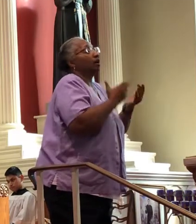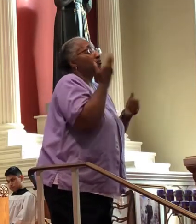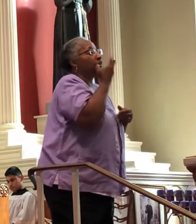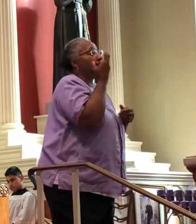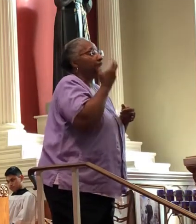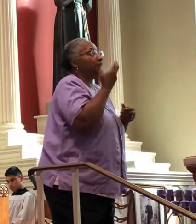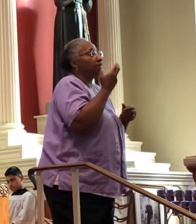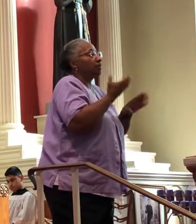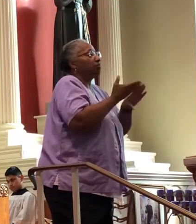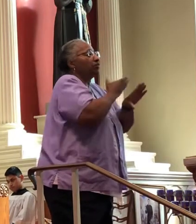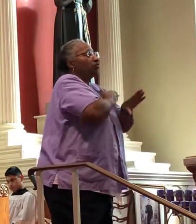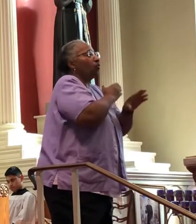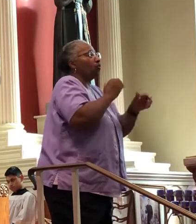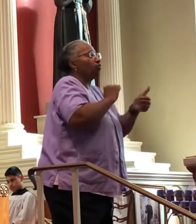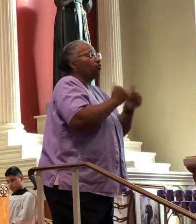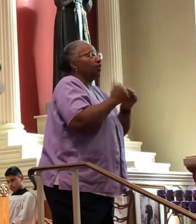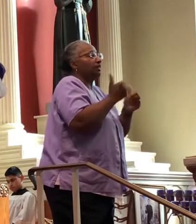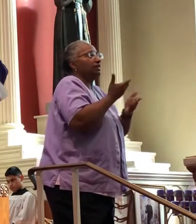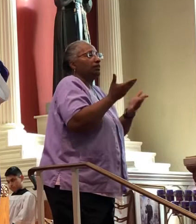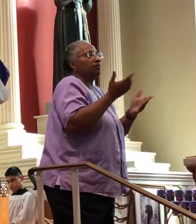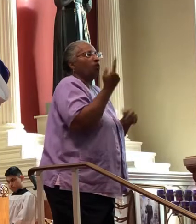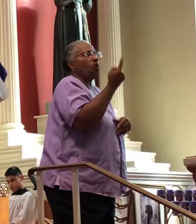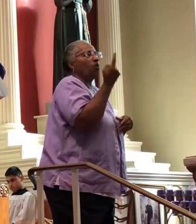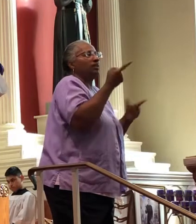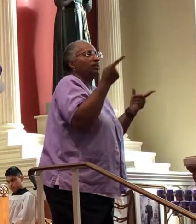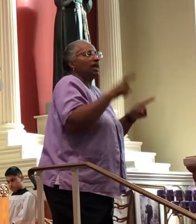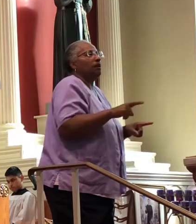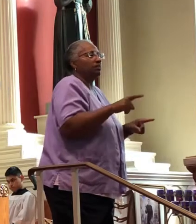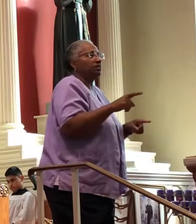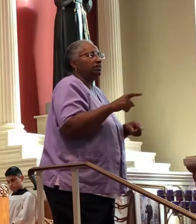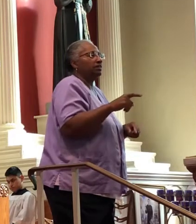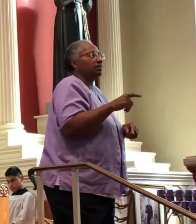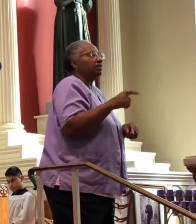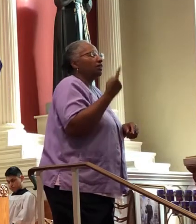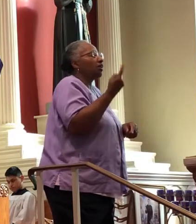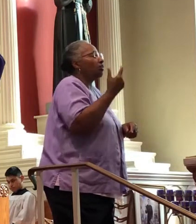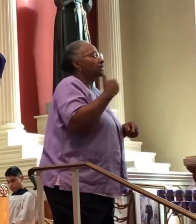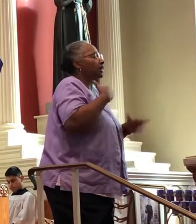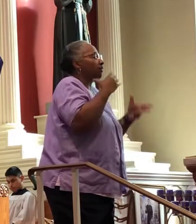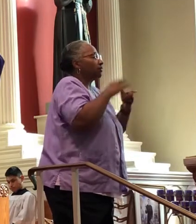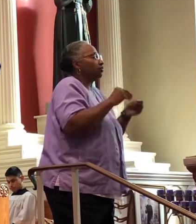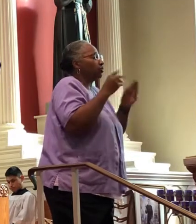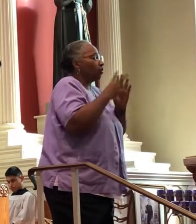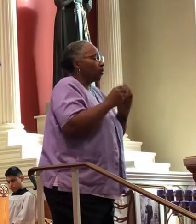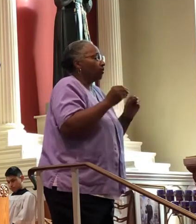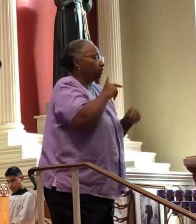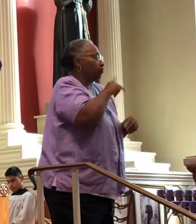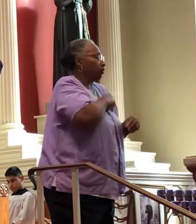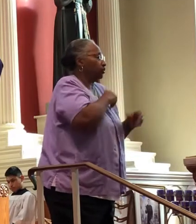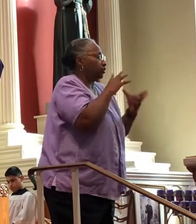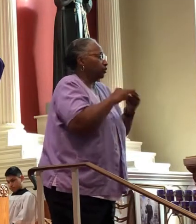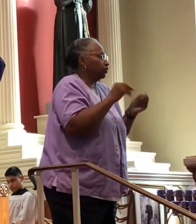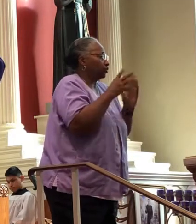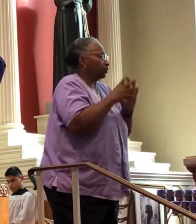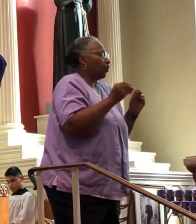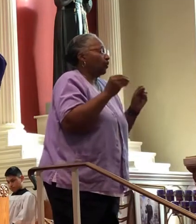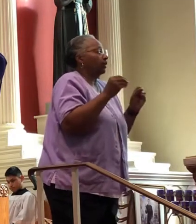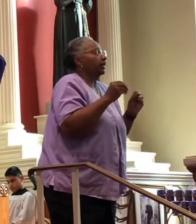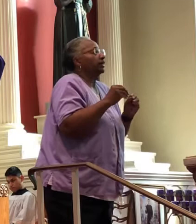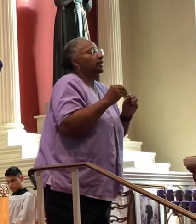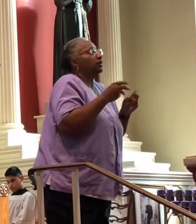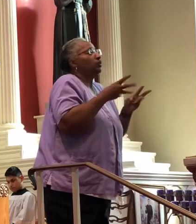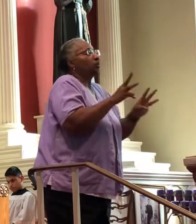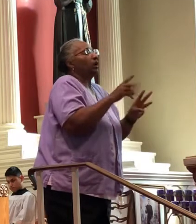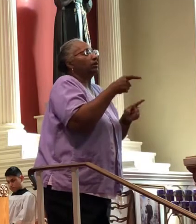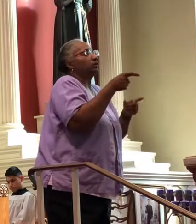right before the race, something always happens. You have to kind of, there's always a story, a personal story, as how you're gonna